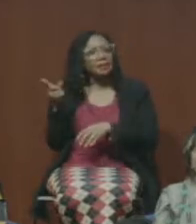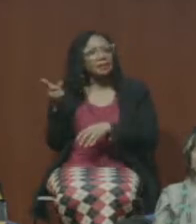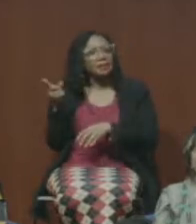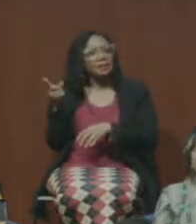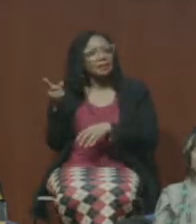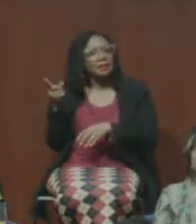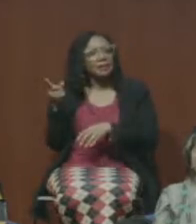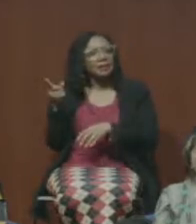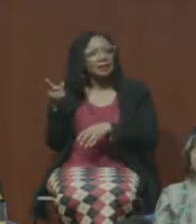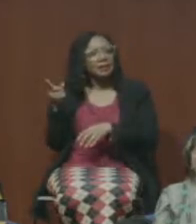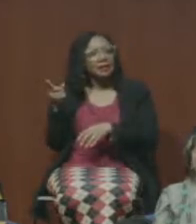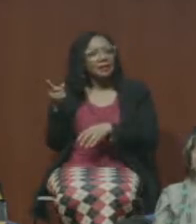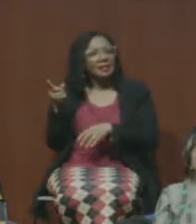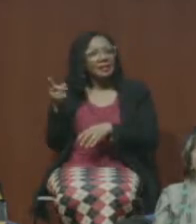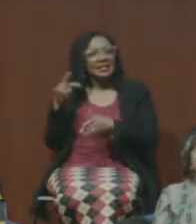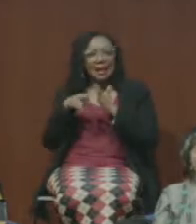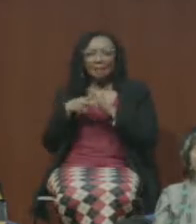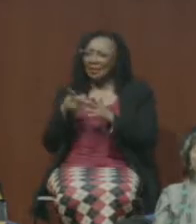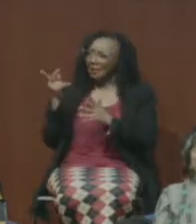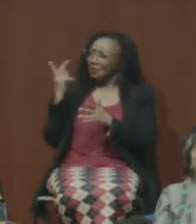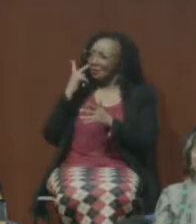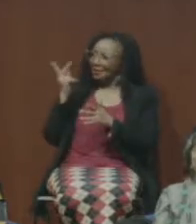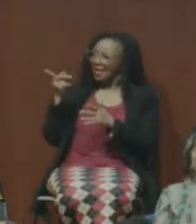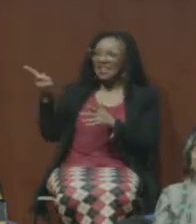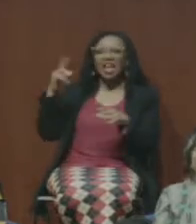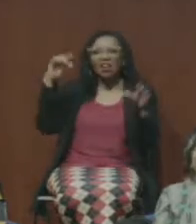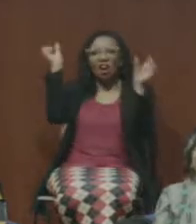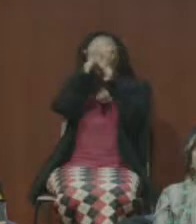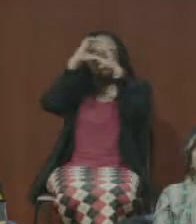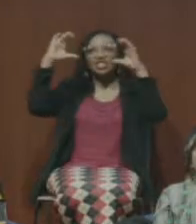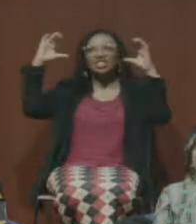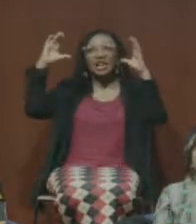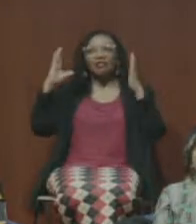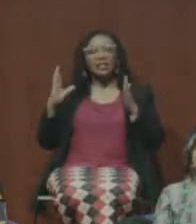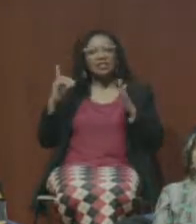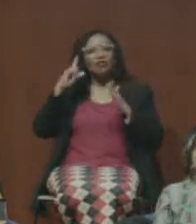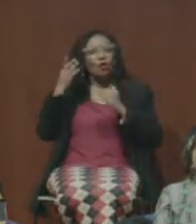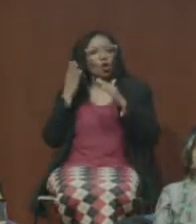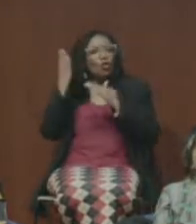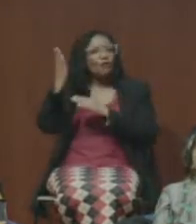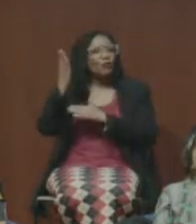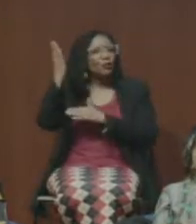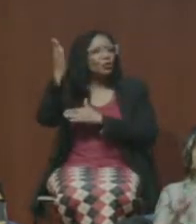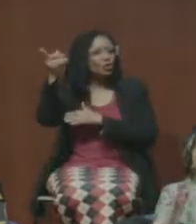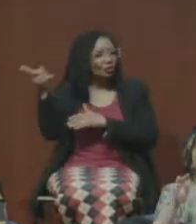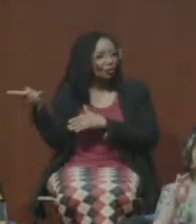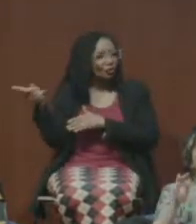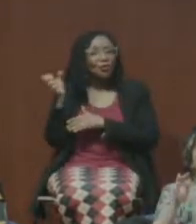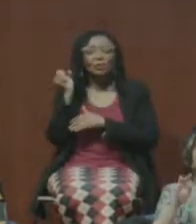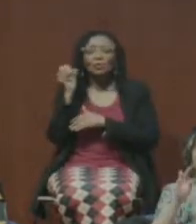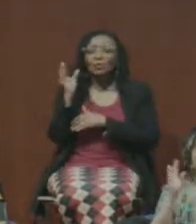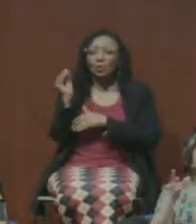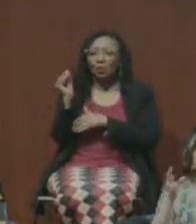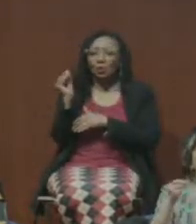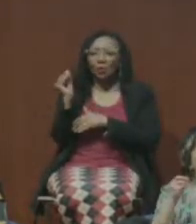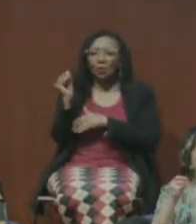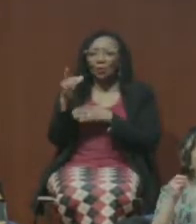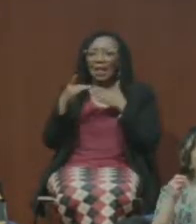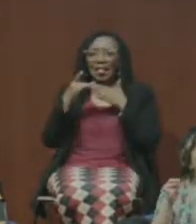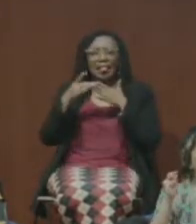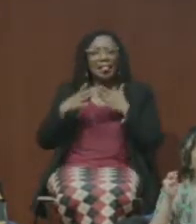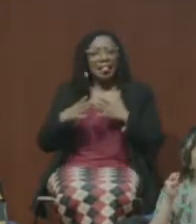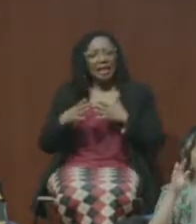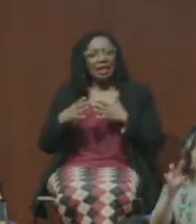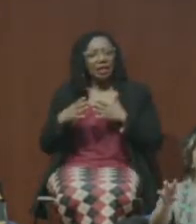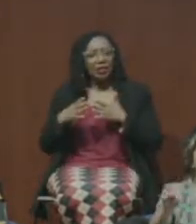as arbiters and visionaries for our future, right? So these are some of the ways